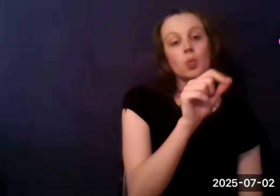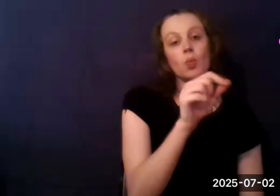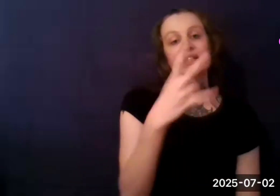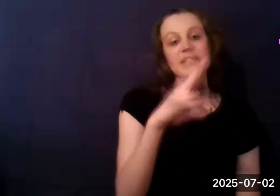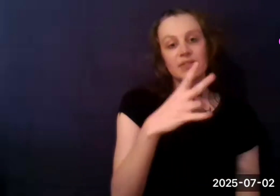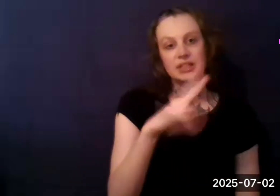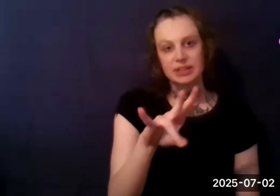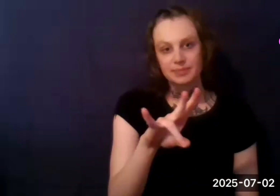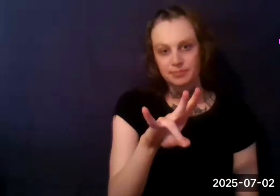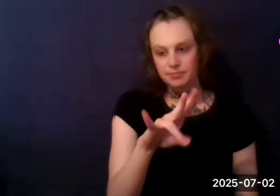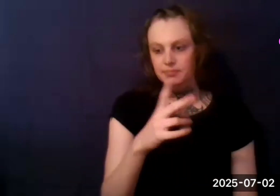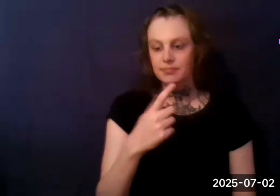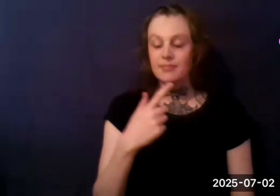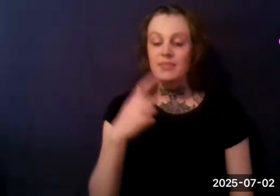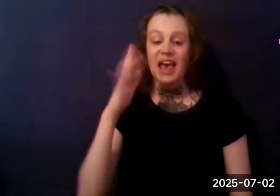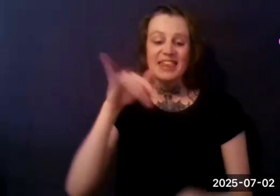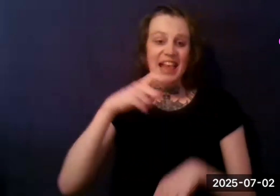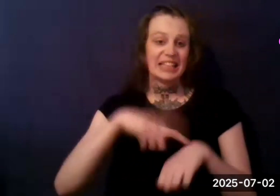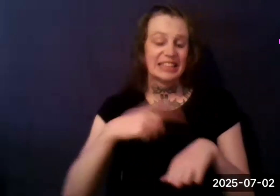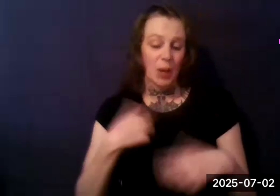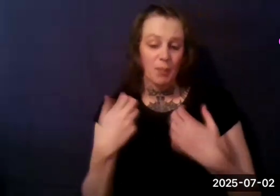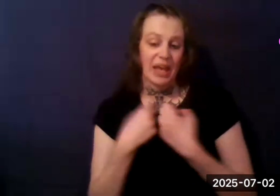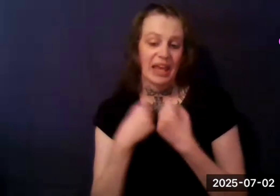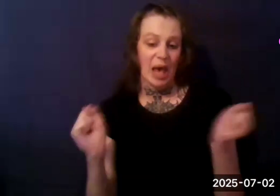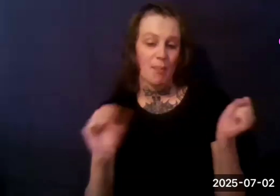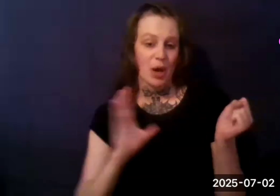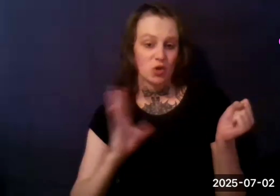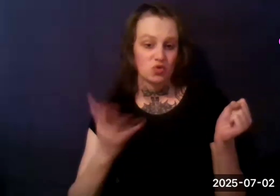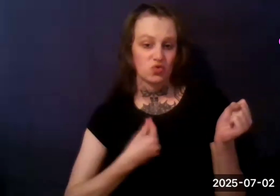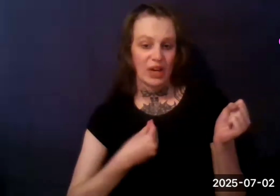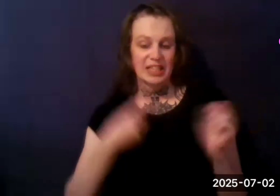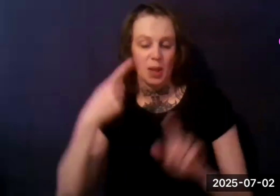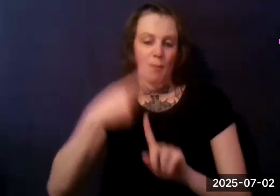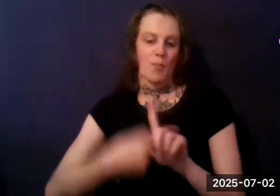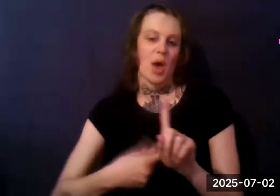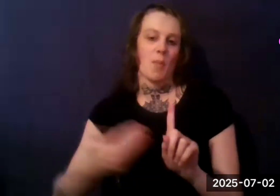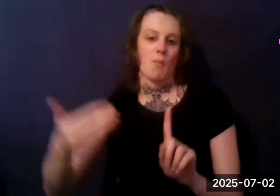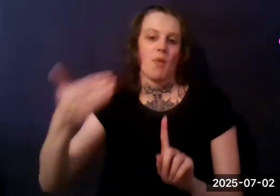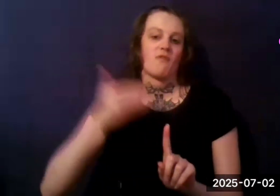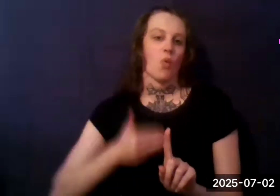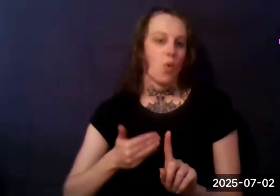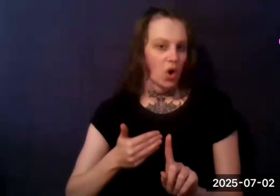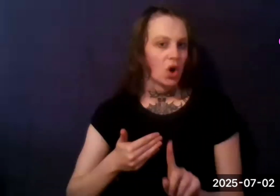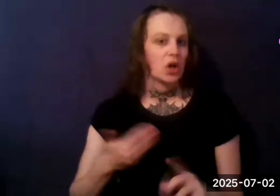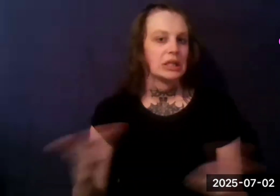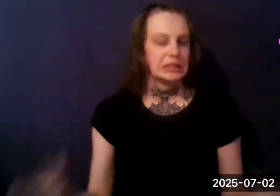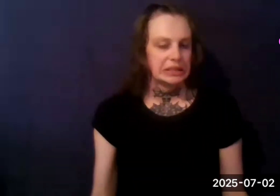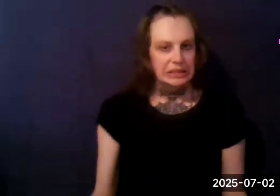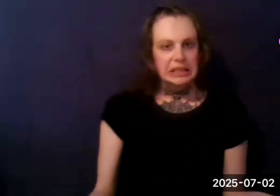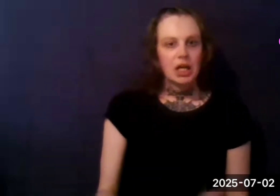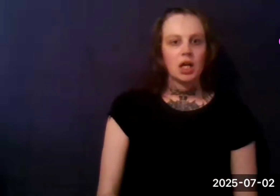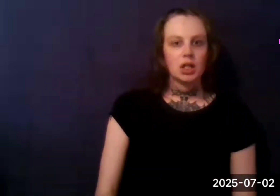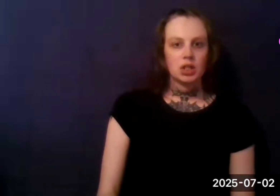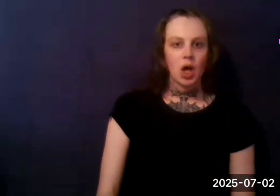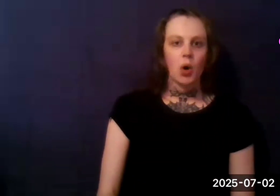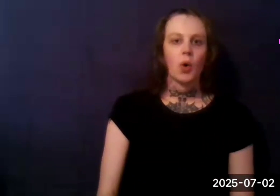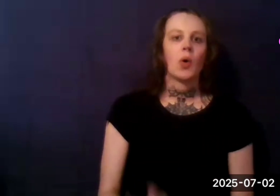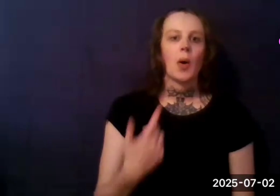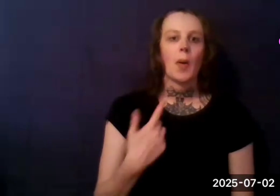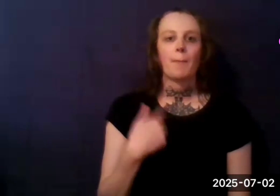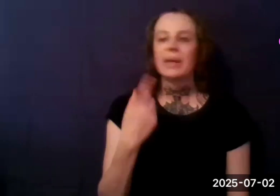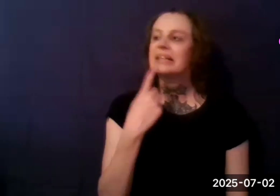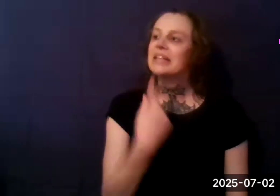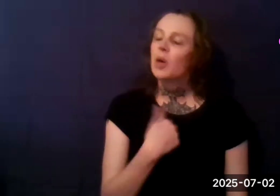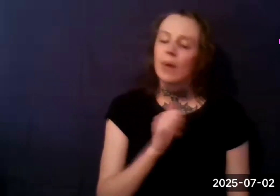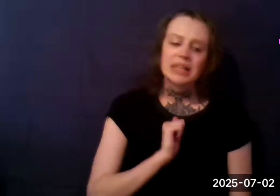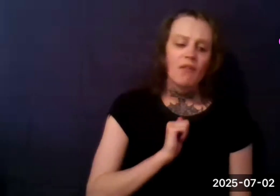before the 2016 election. So like it was not a great time. And so like I had many reasons to tell myself like it's